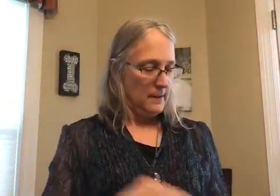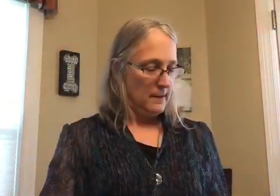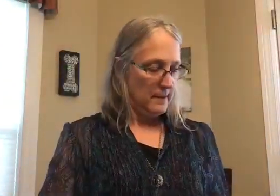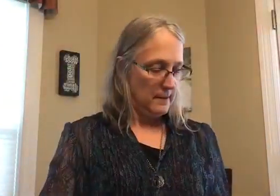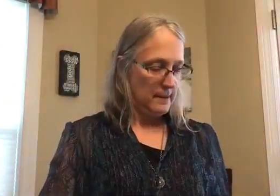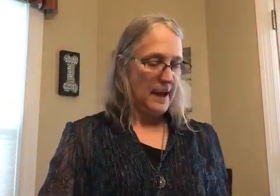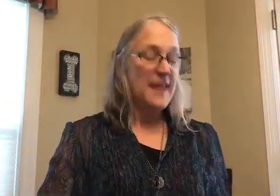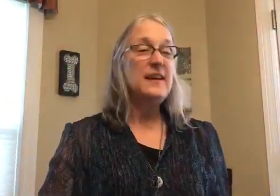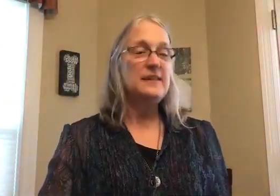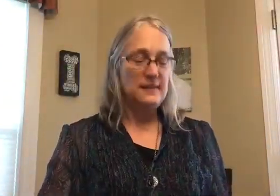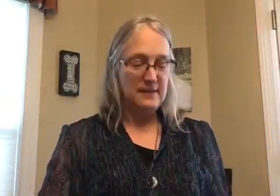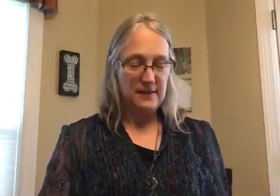And then,